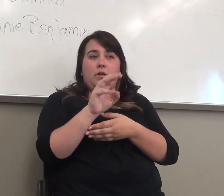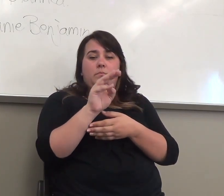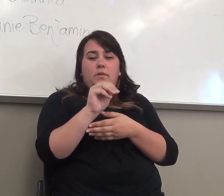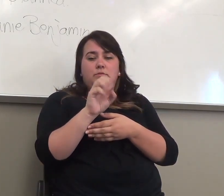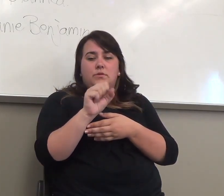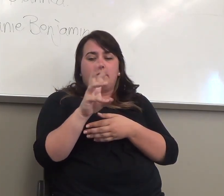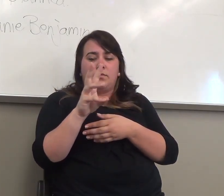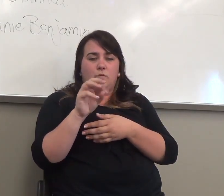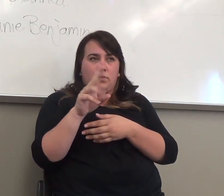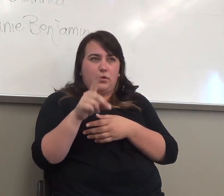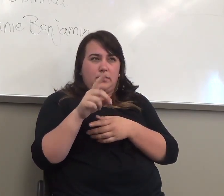this.